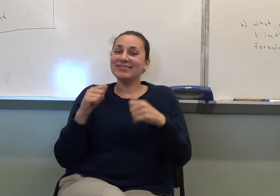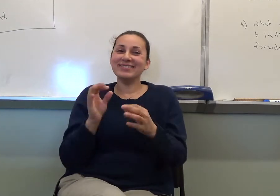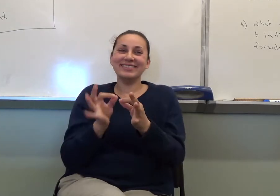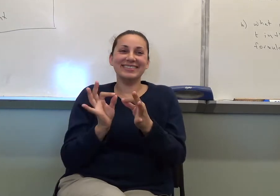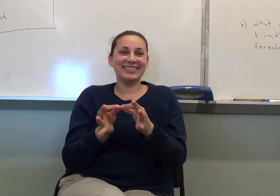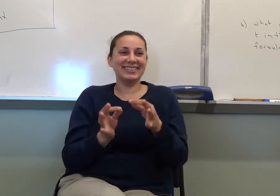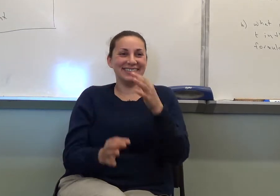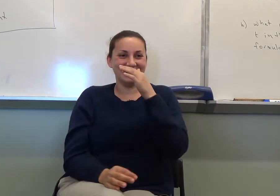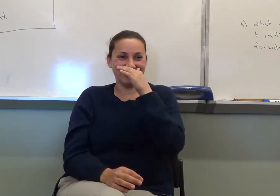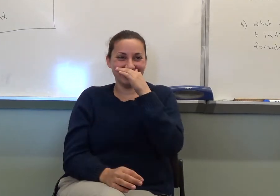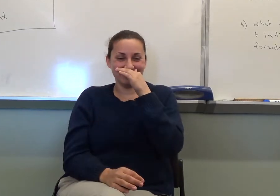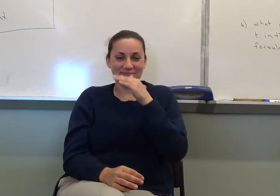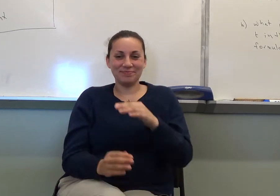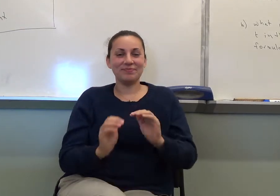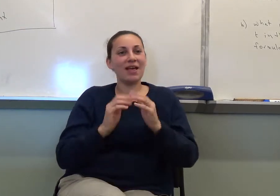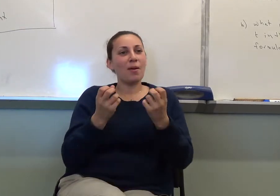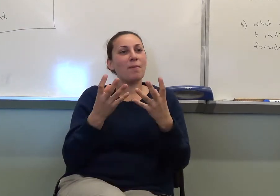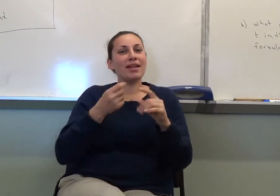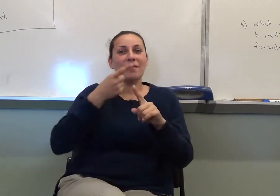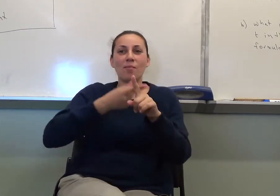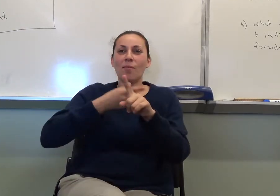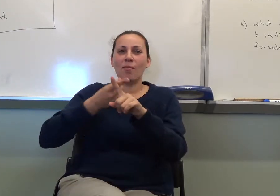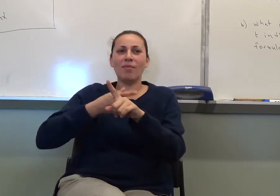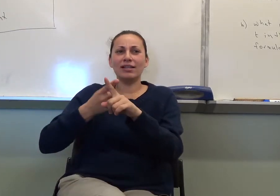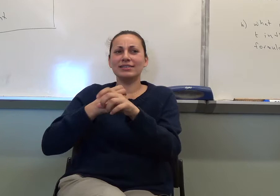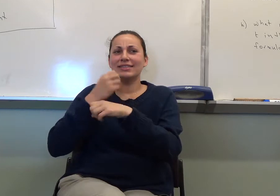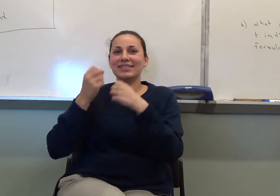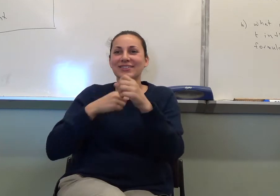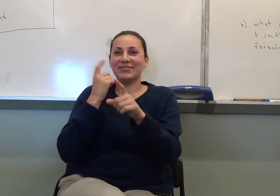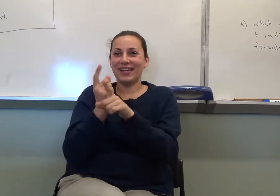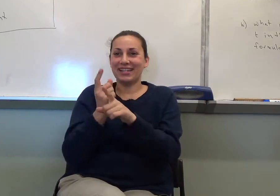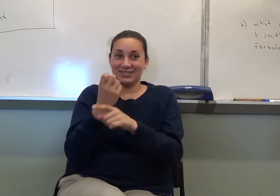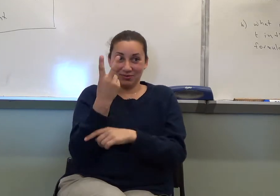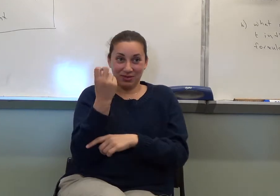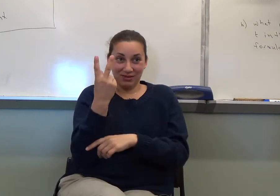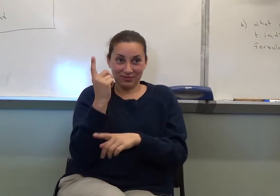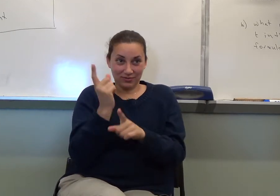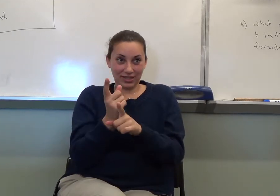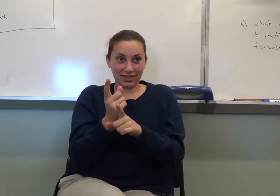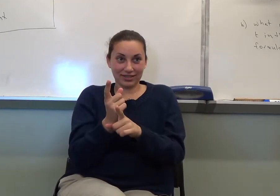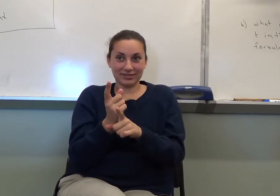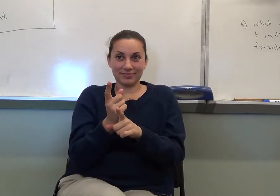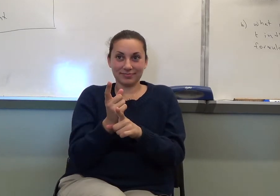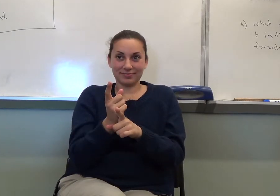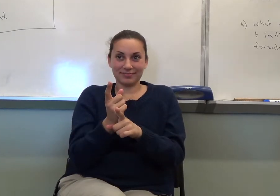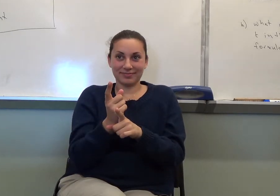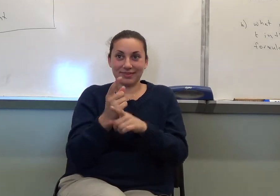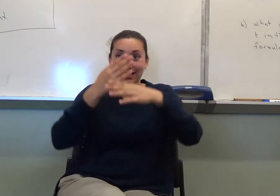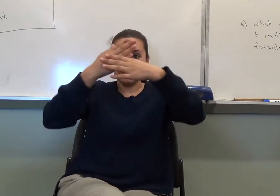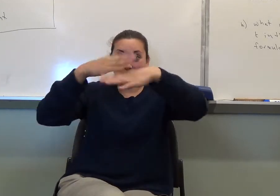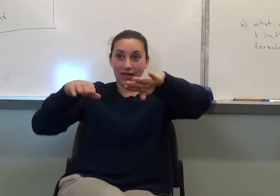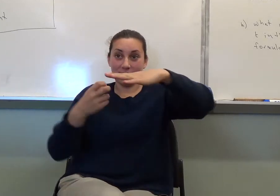in a year? There's usually 12, right? So if we divide this by 12, what do you